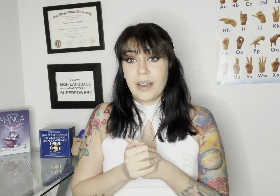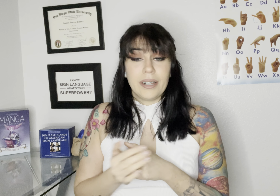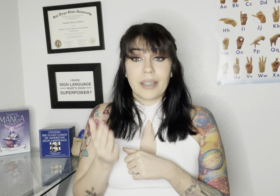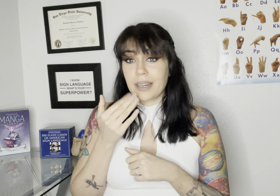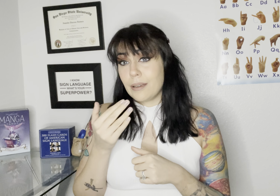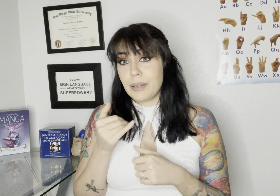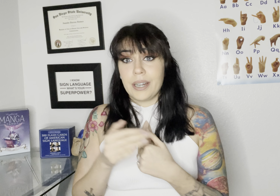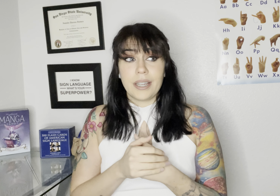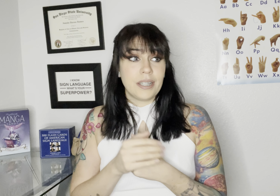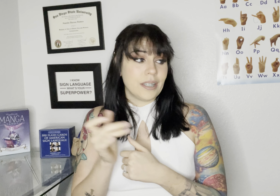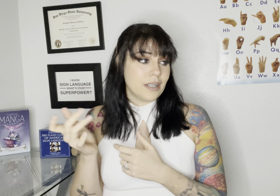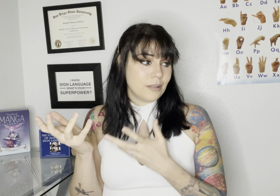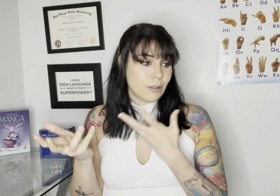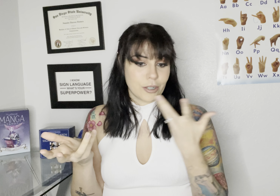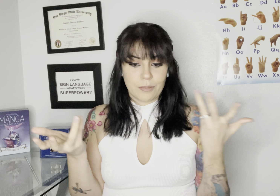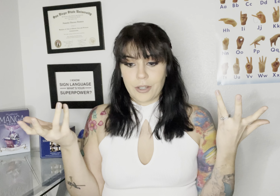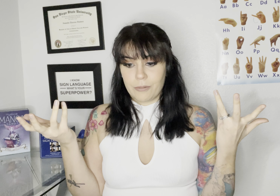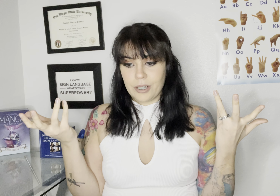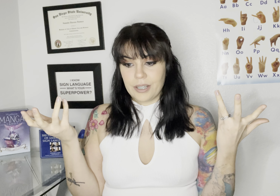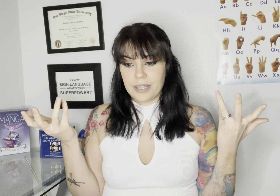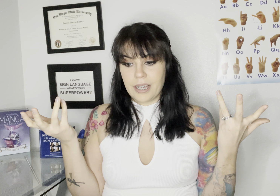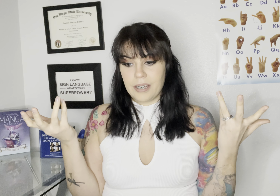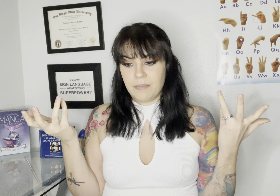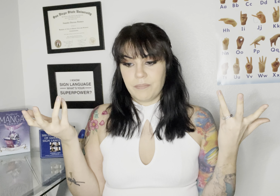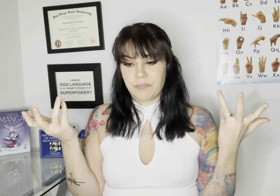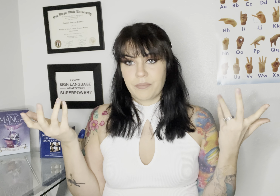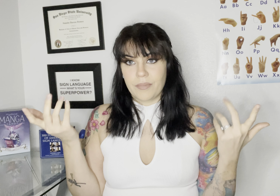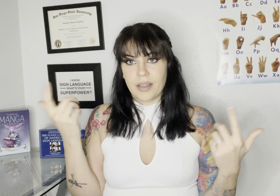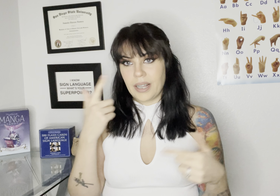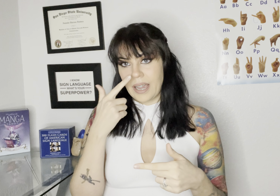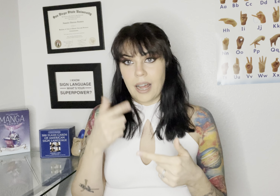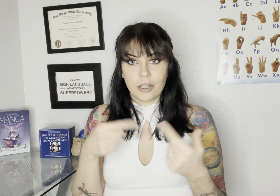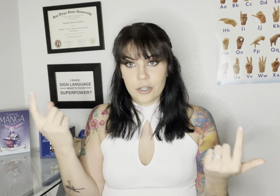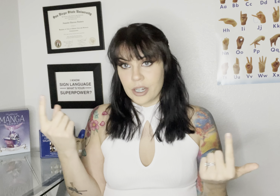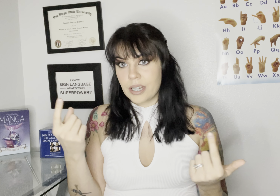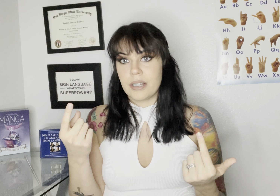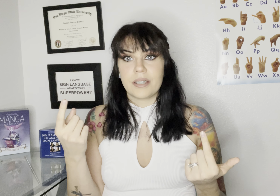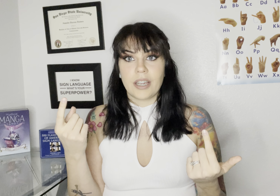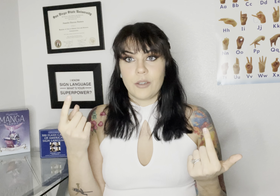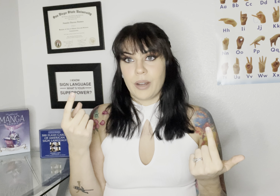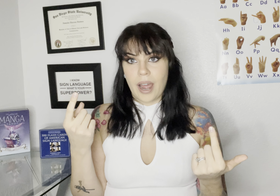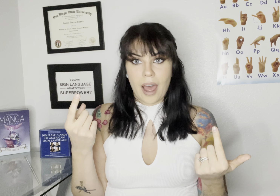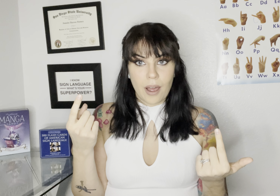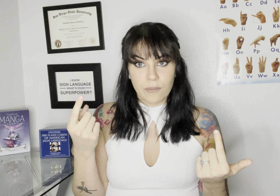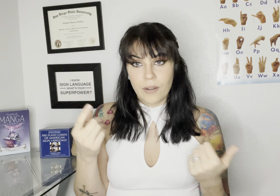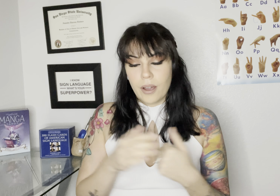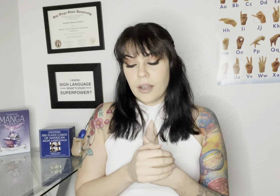like diabetes, and what are some other ones, like allergies that you would have. So